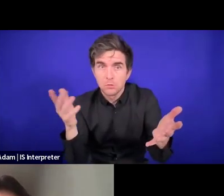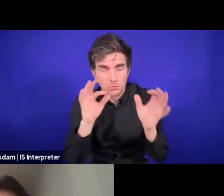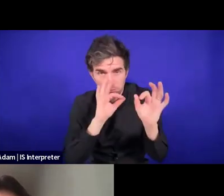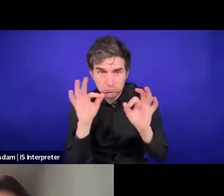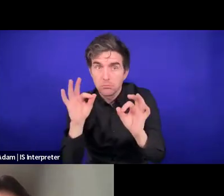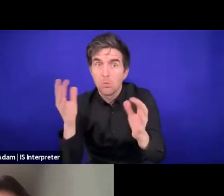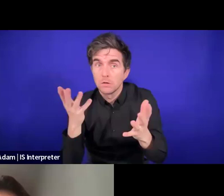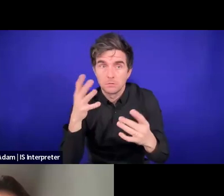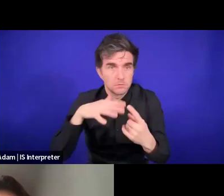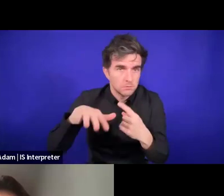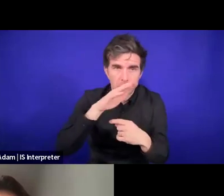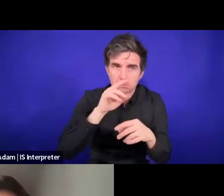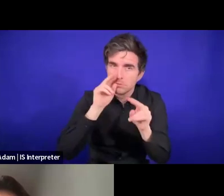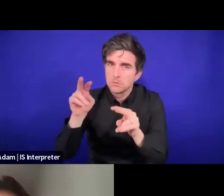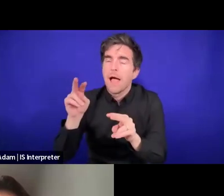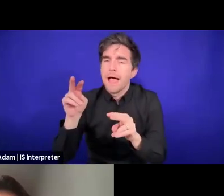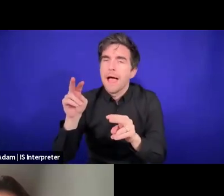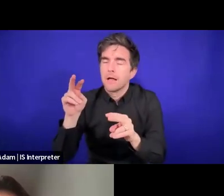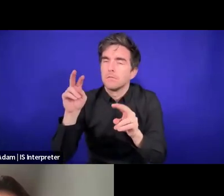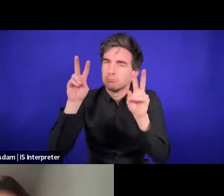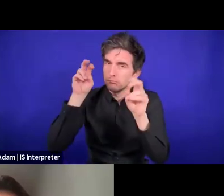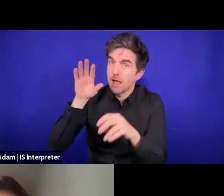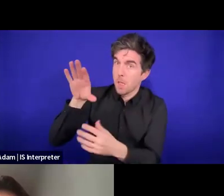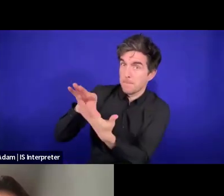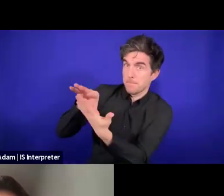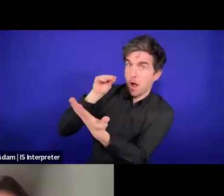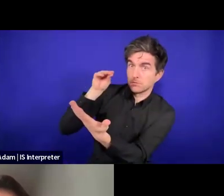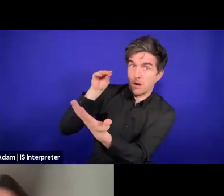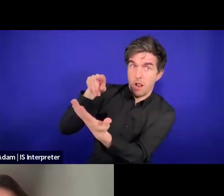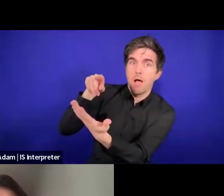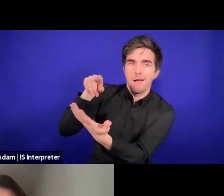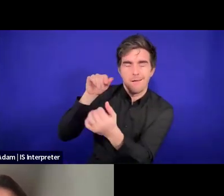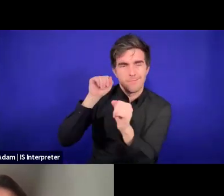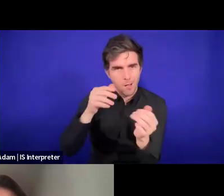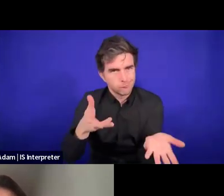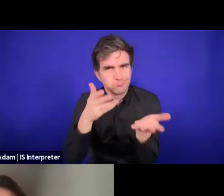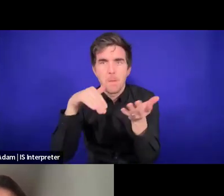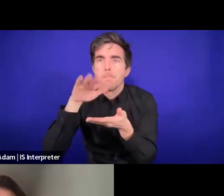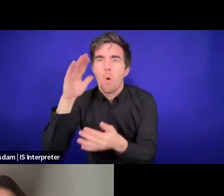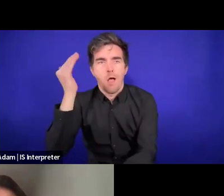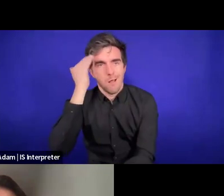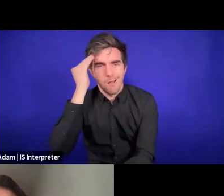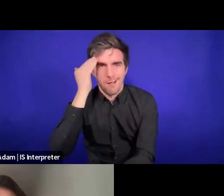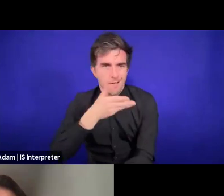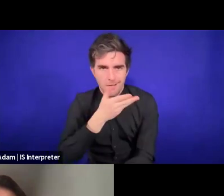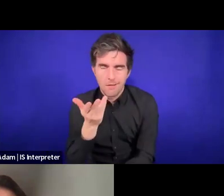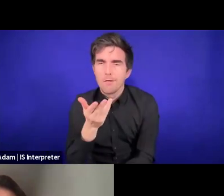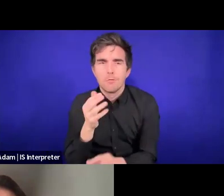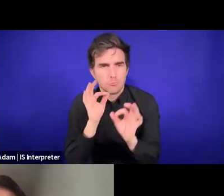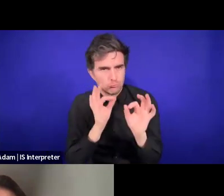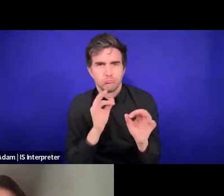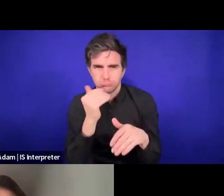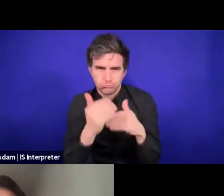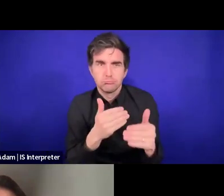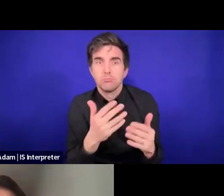are no longer there, so that we conduct our intervention in a culture appropriate way. So